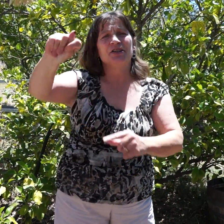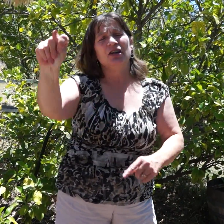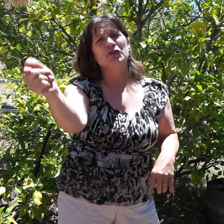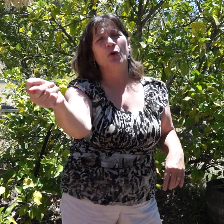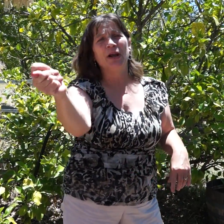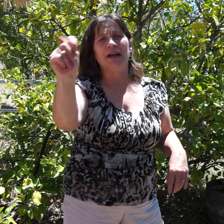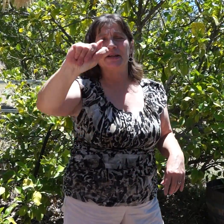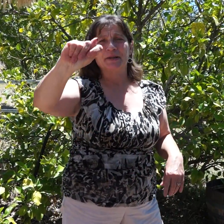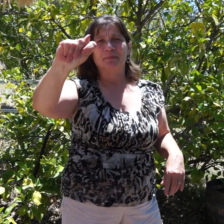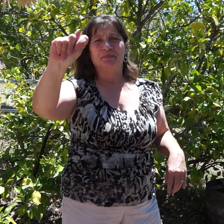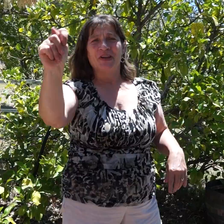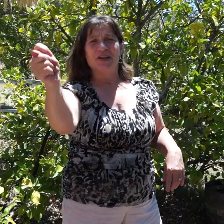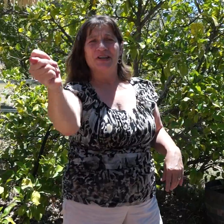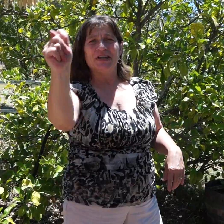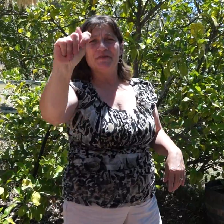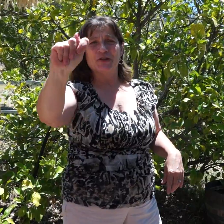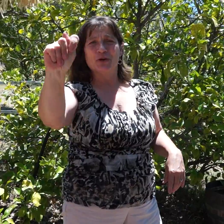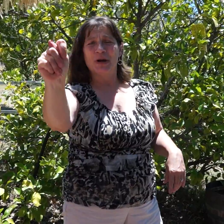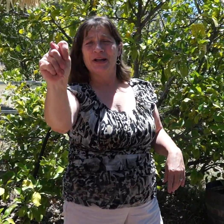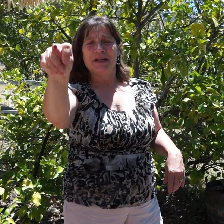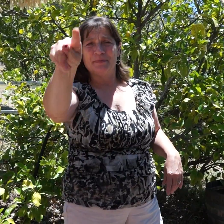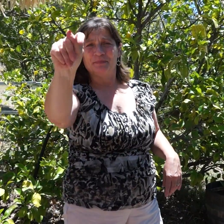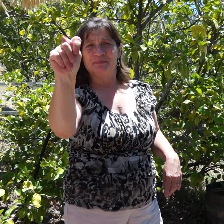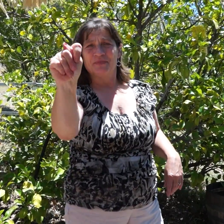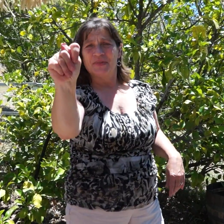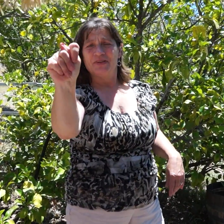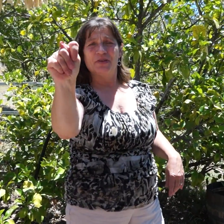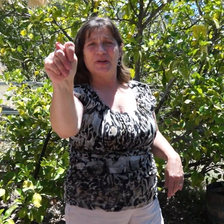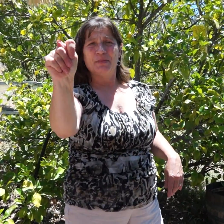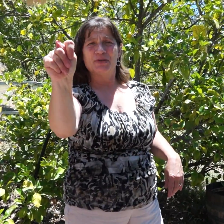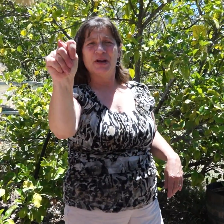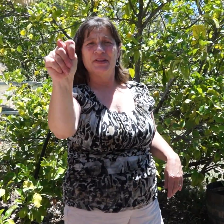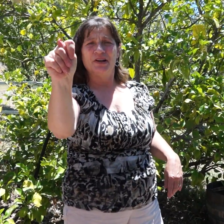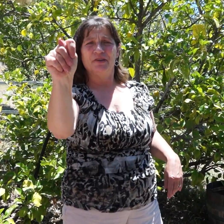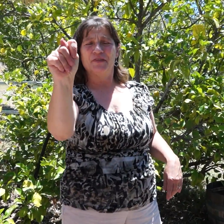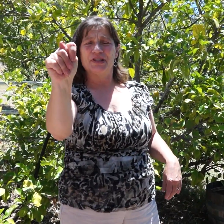of a toilet. T for toilet, your thumb is right there for T.